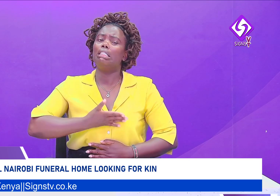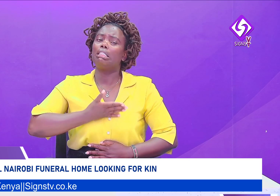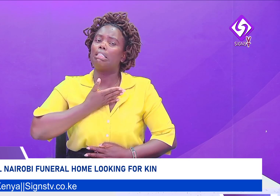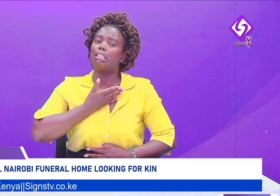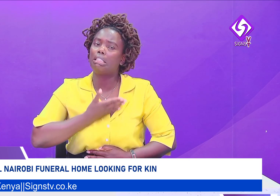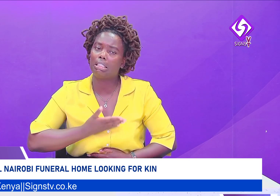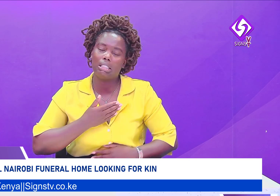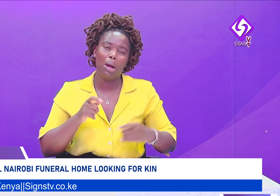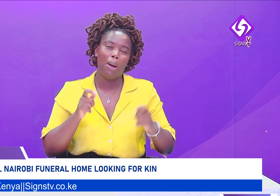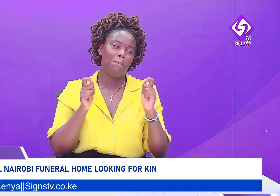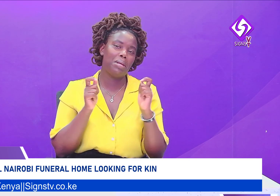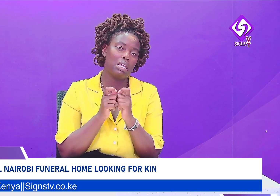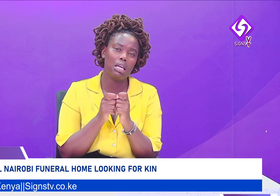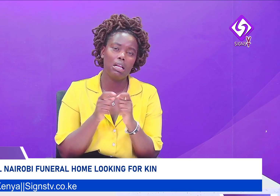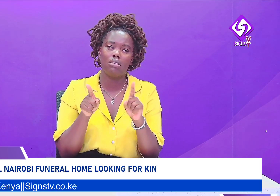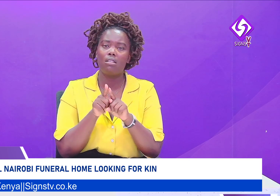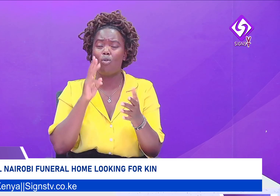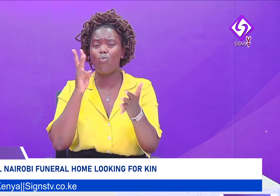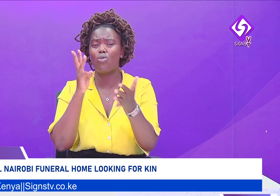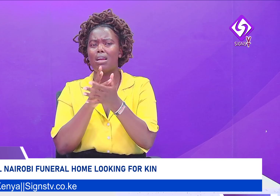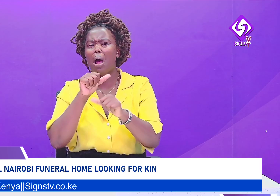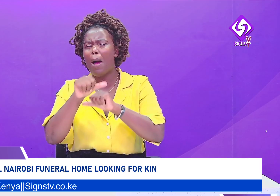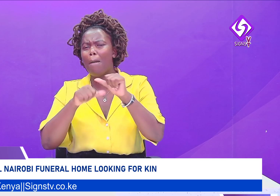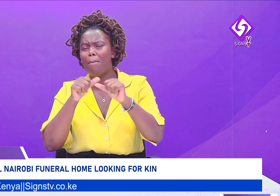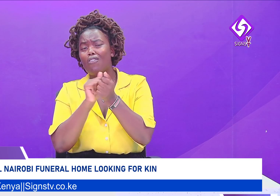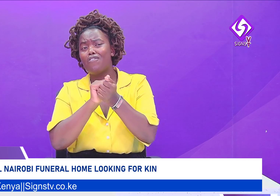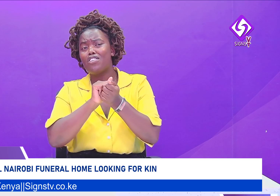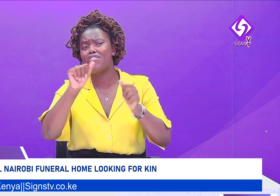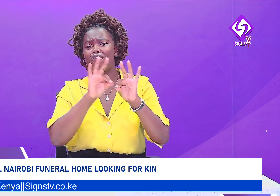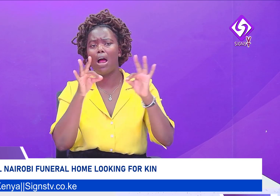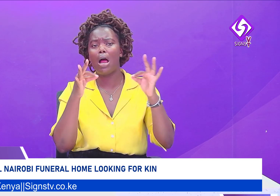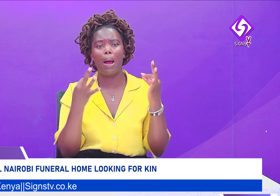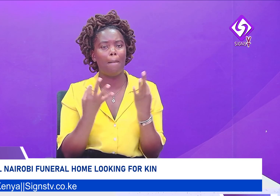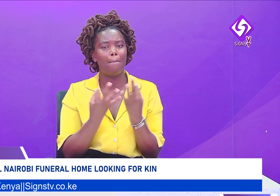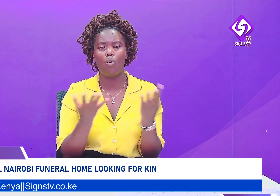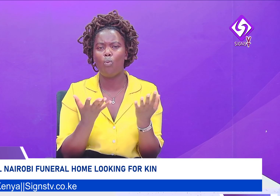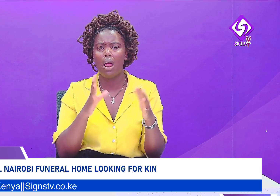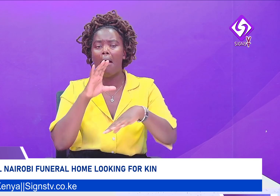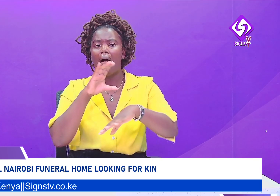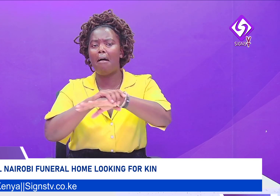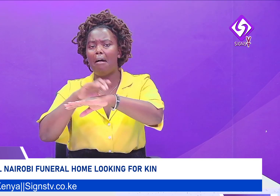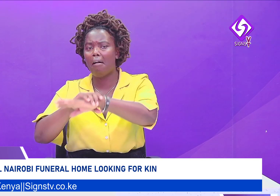A state of anguish and pain was witnessed as 15 families